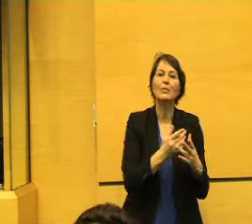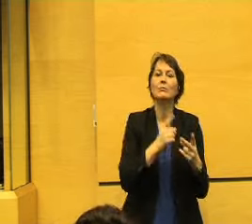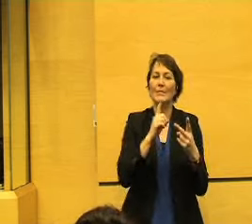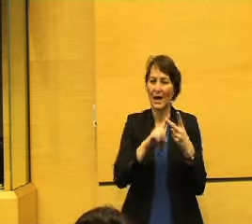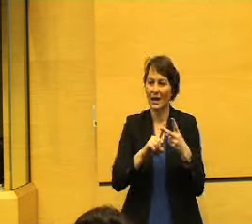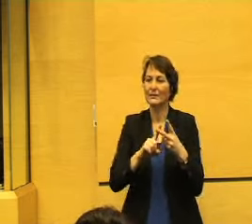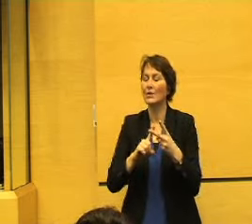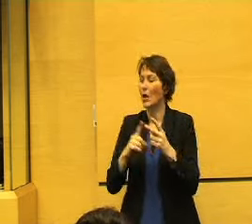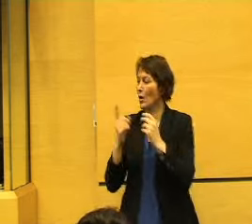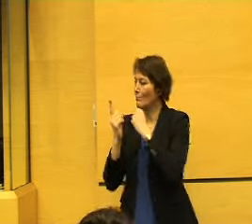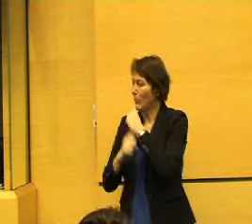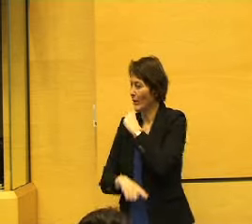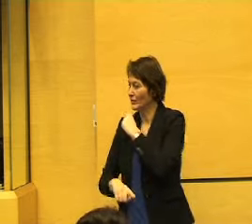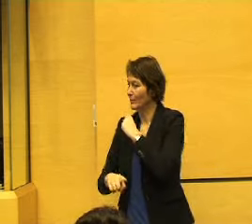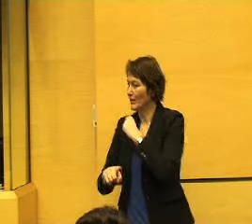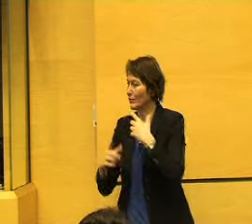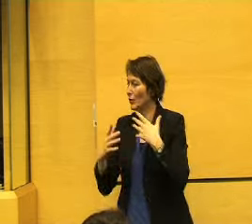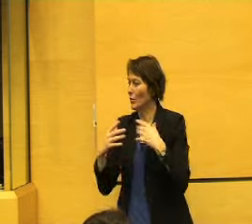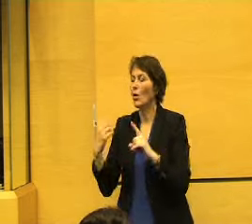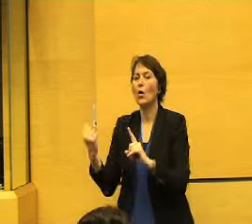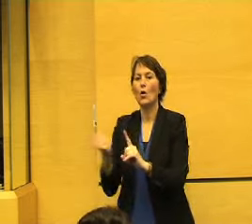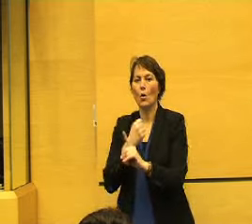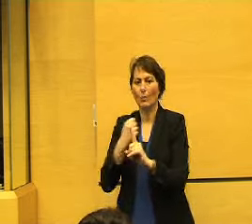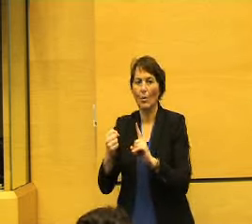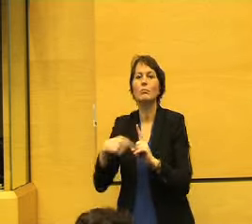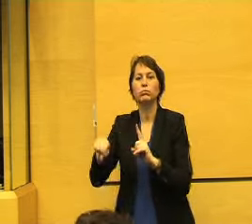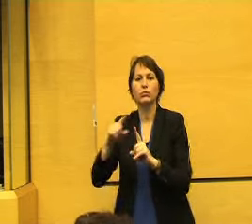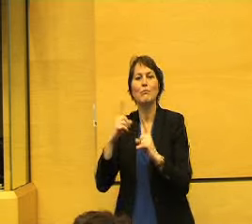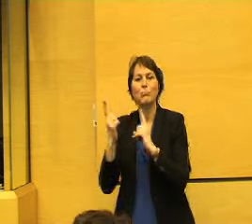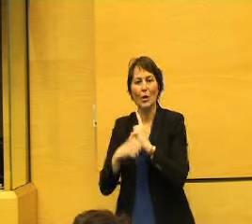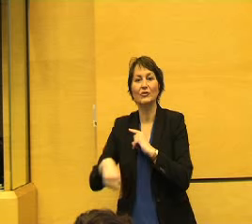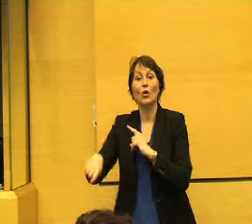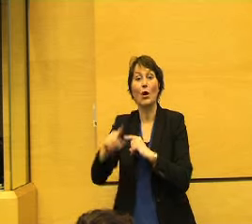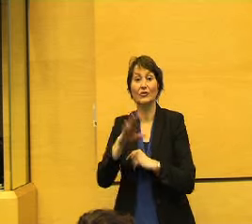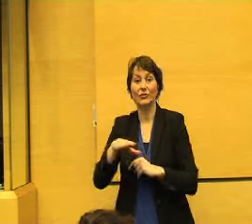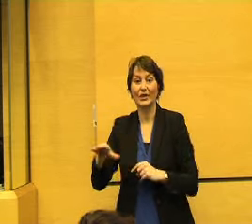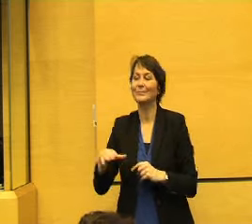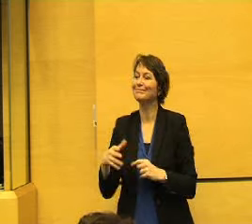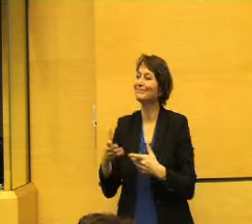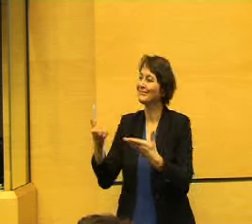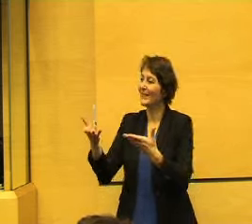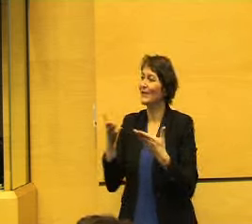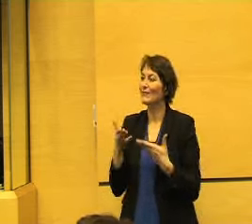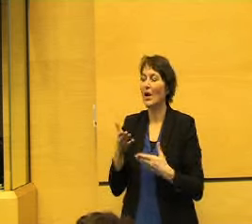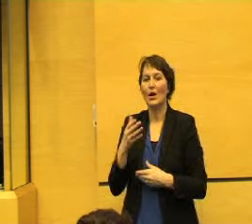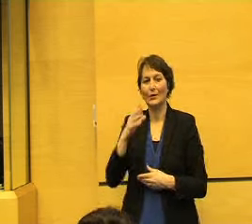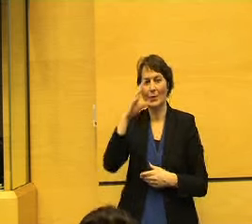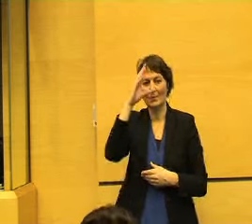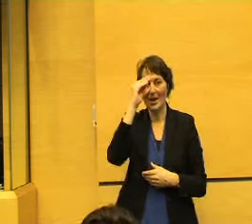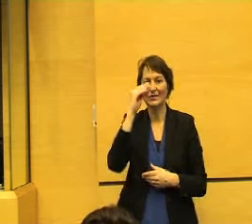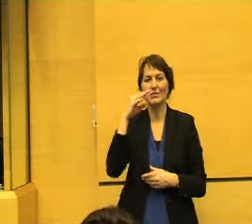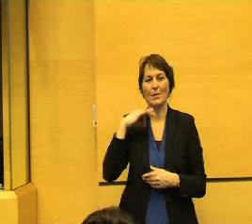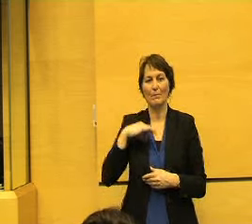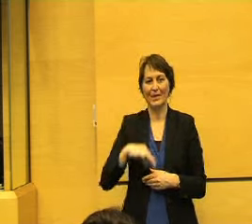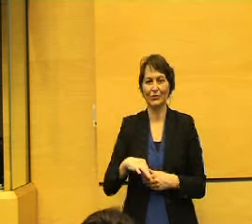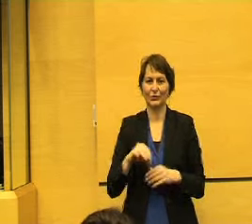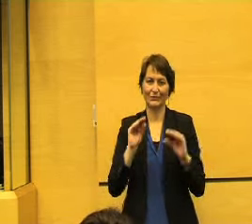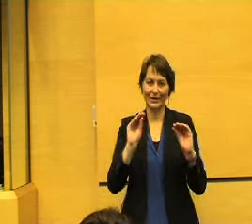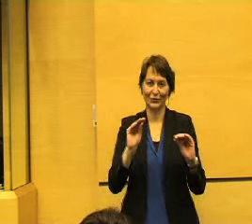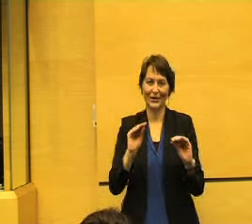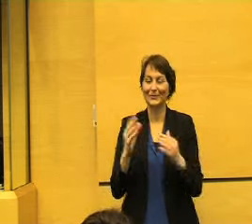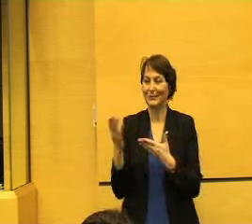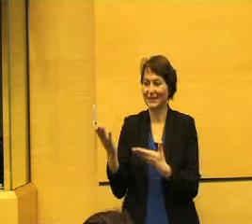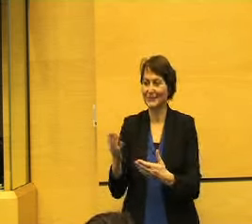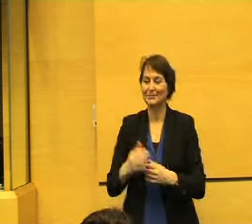children. I would like to invite Mr. Samad, representative from Ministry of Education, please.